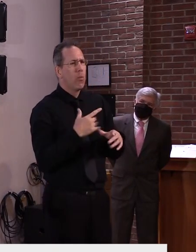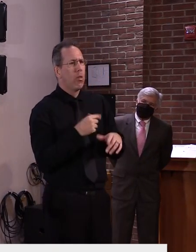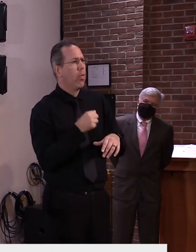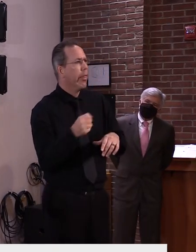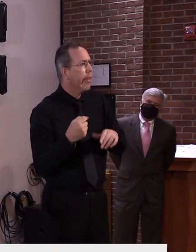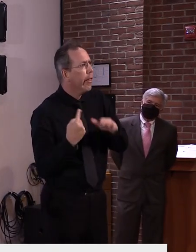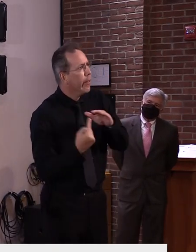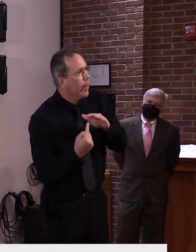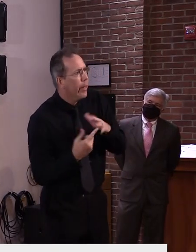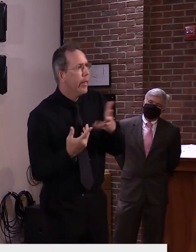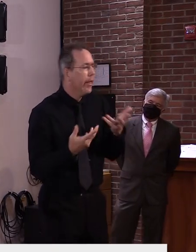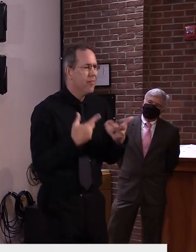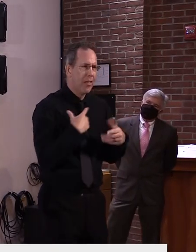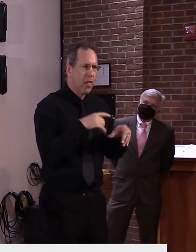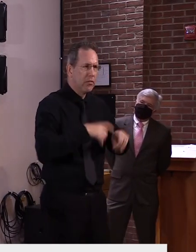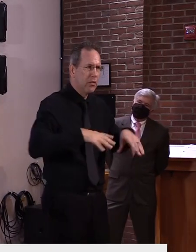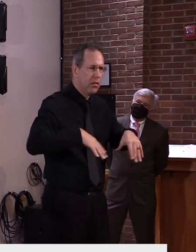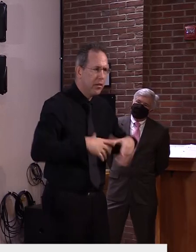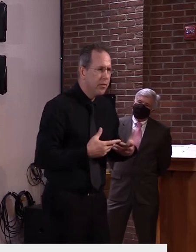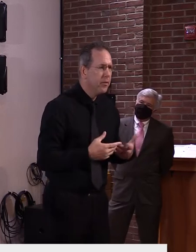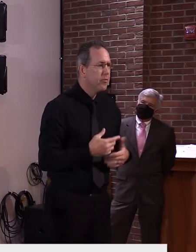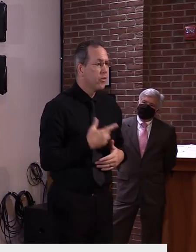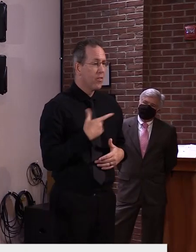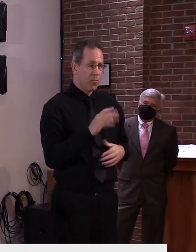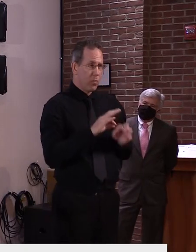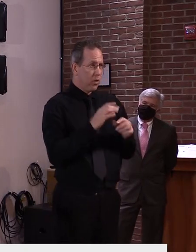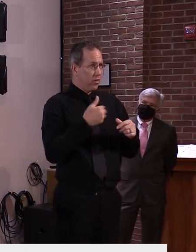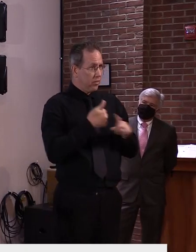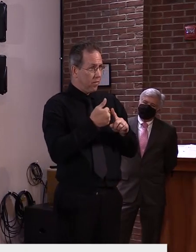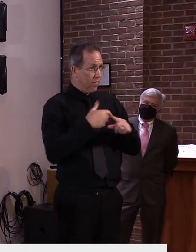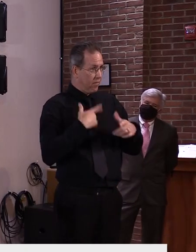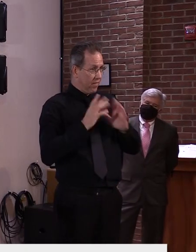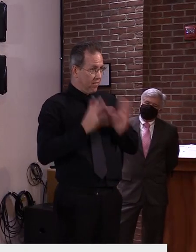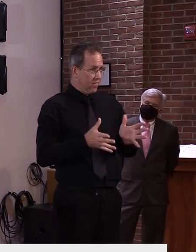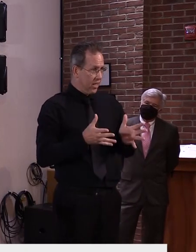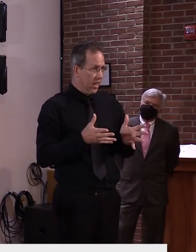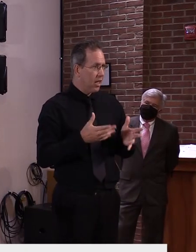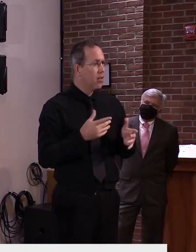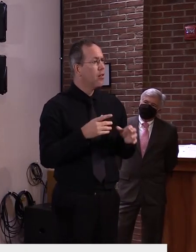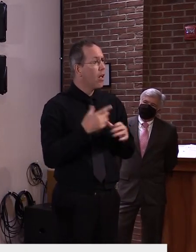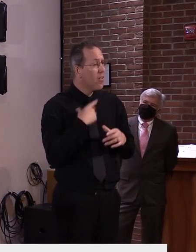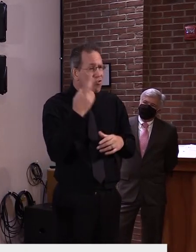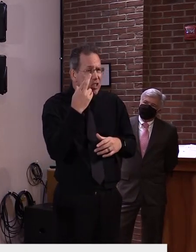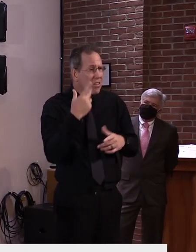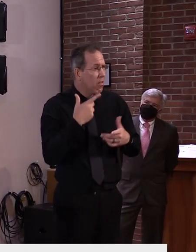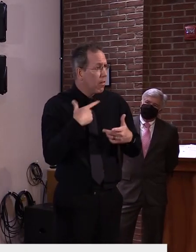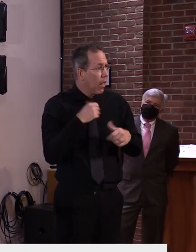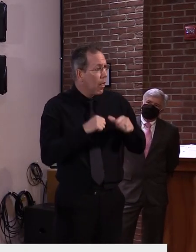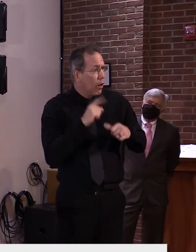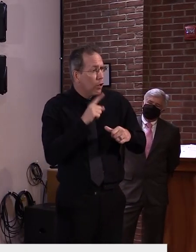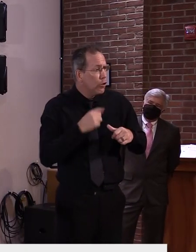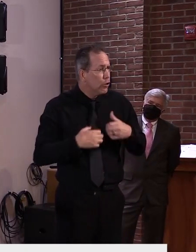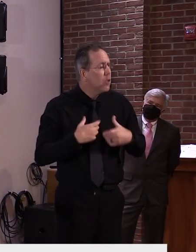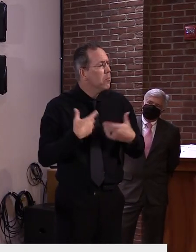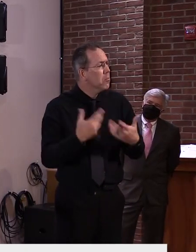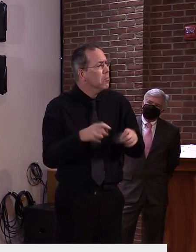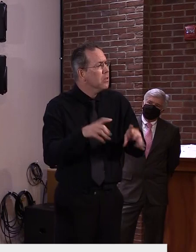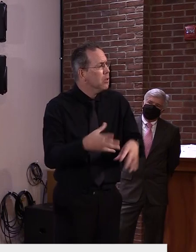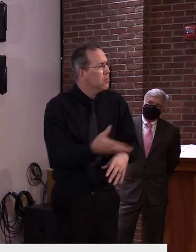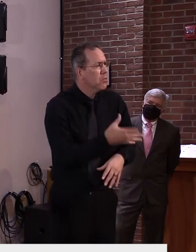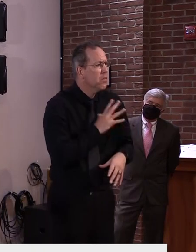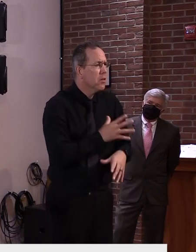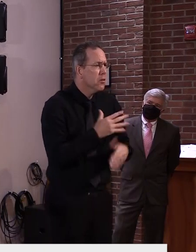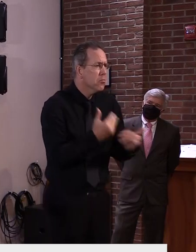of reasons for people who don't have symptoms to still want tests. And those we would recommend be